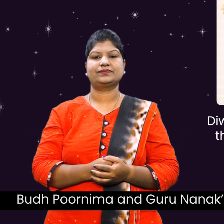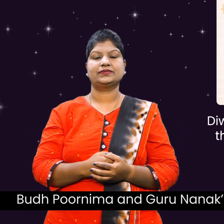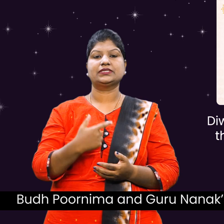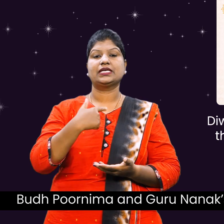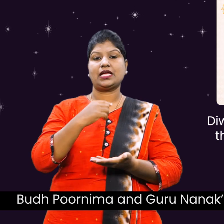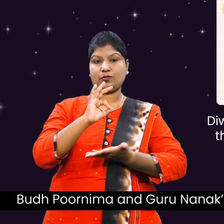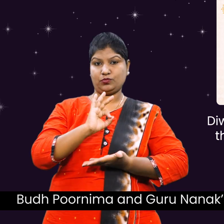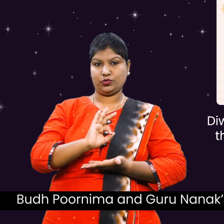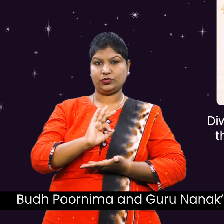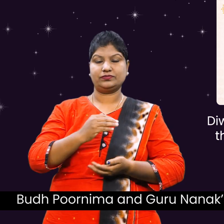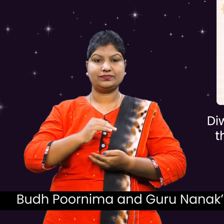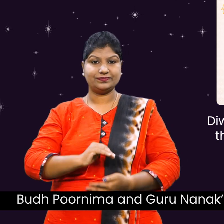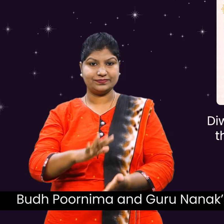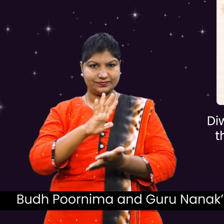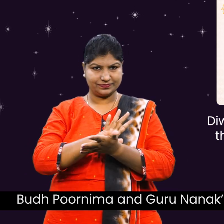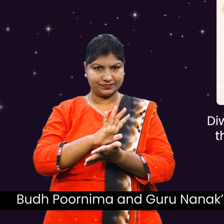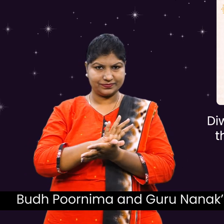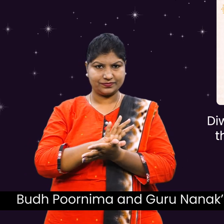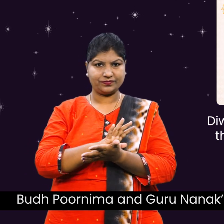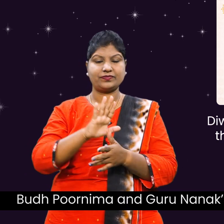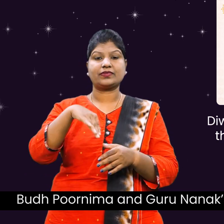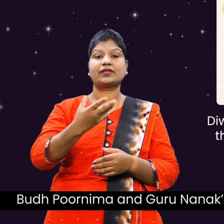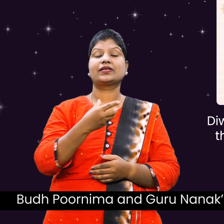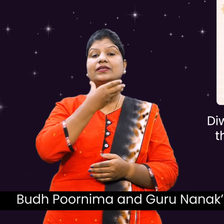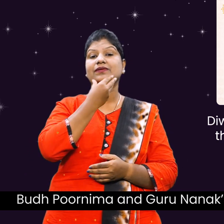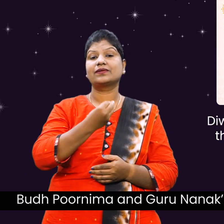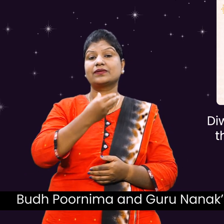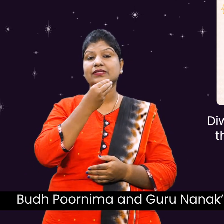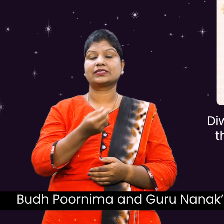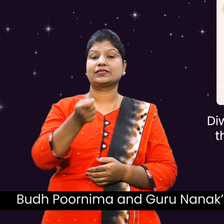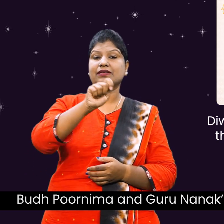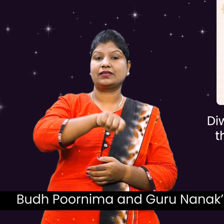Buddha Purnima and Guru Nanak's birthday